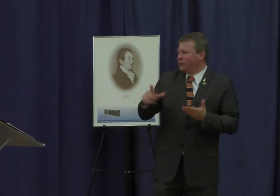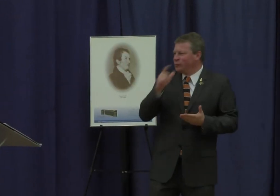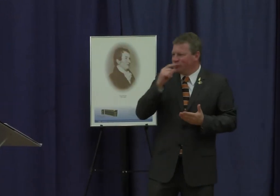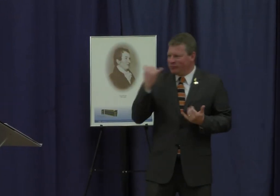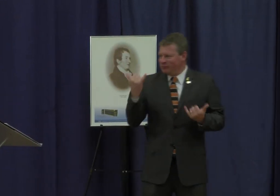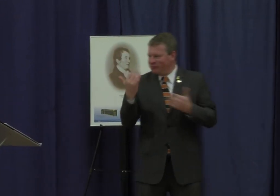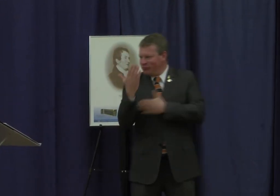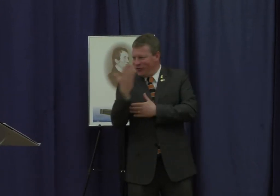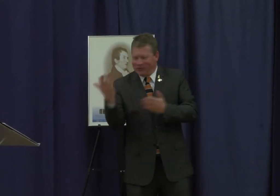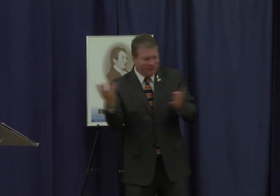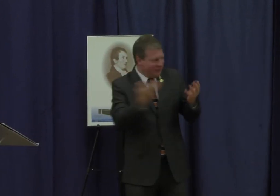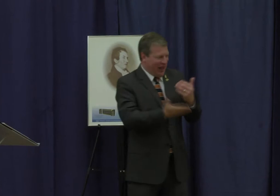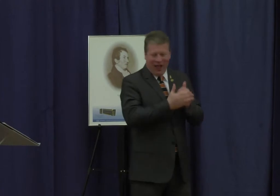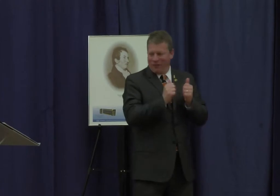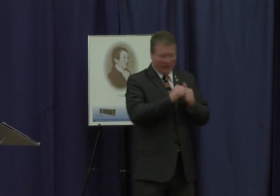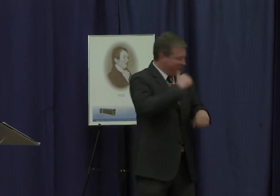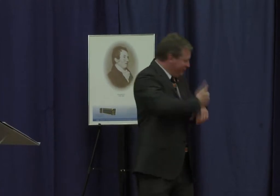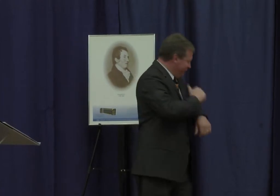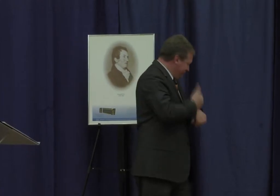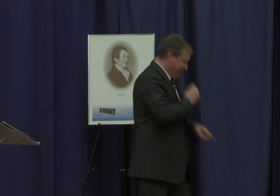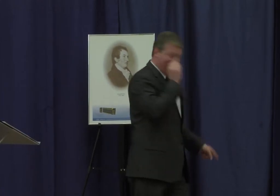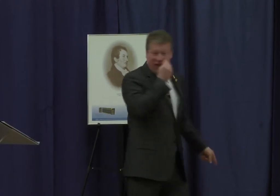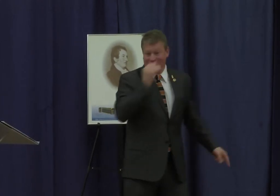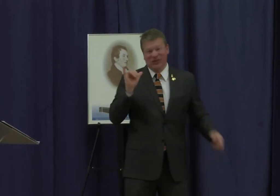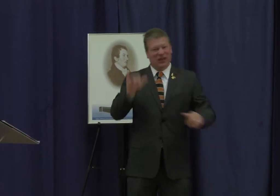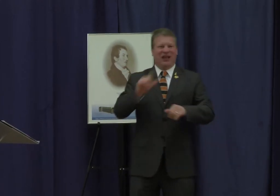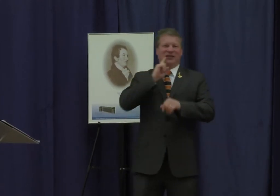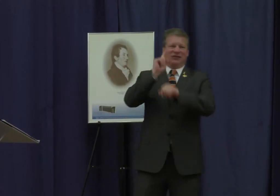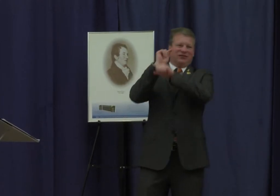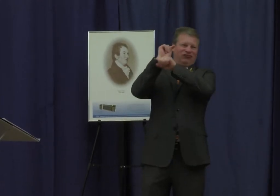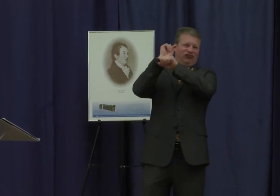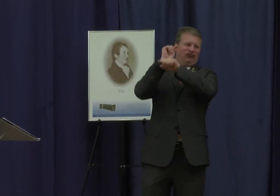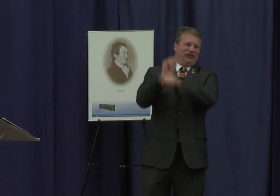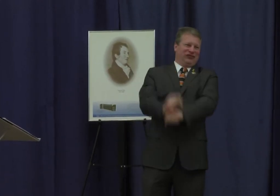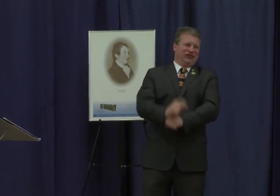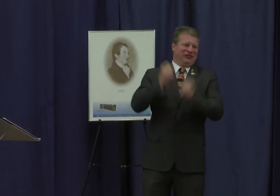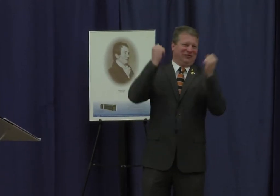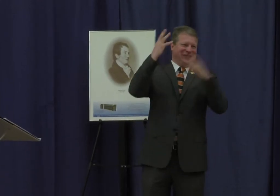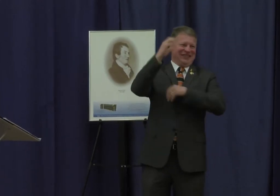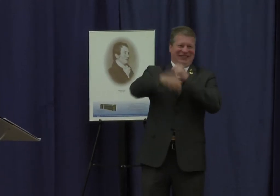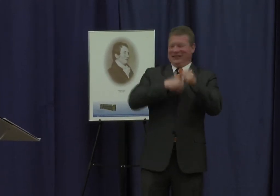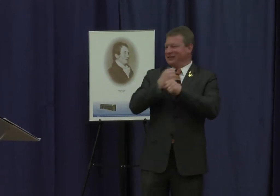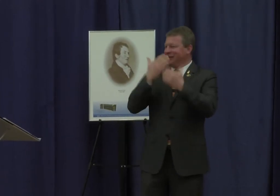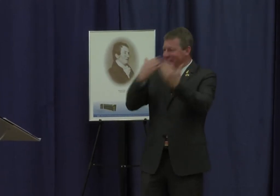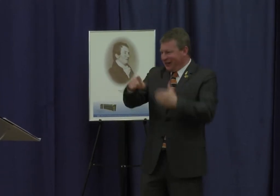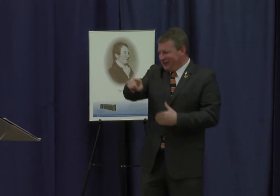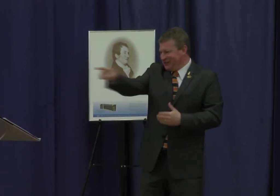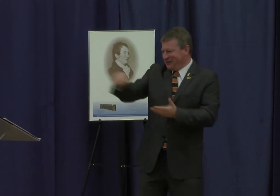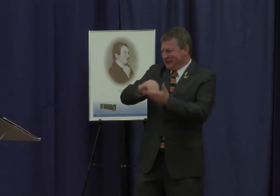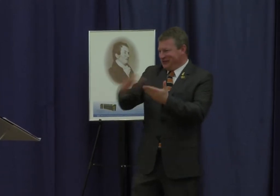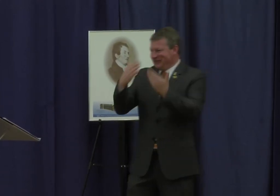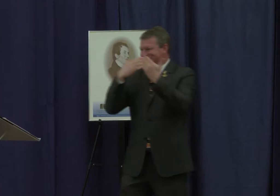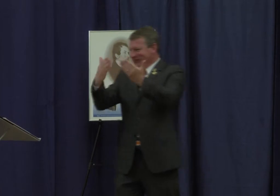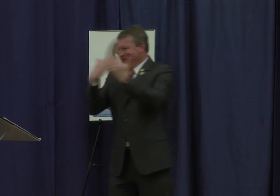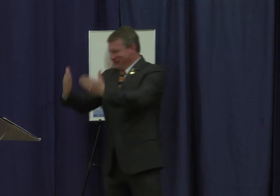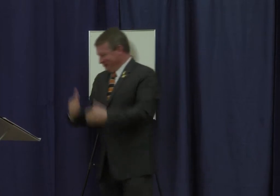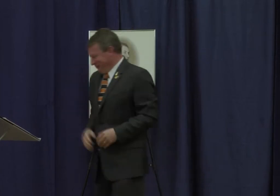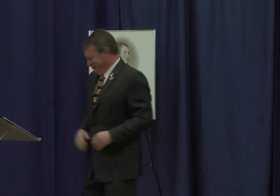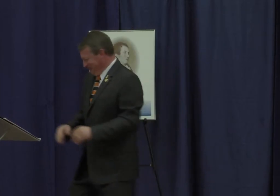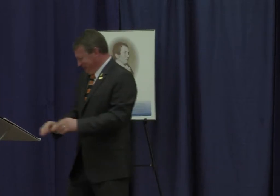I would also like to thank the students this morning that helped with the flowers. That's a tradition that's been going on for many years, so thank you